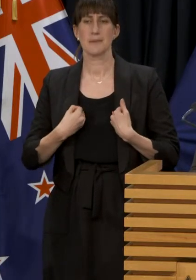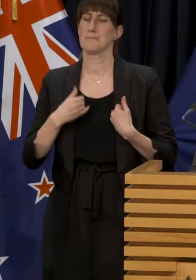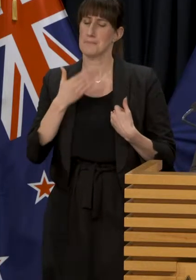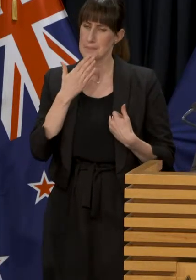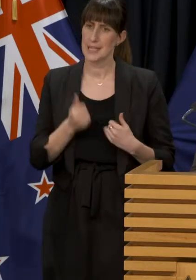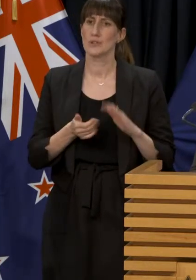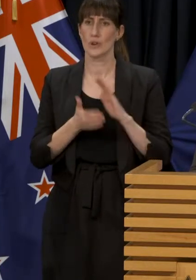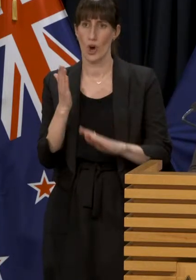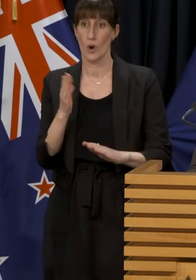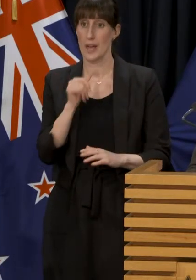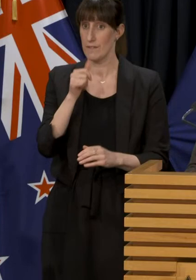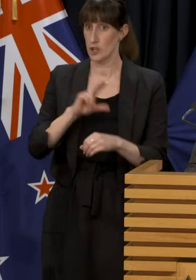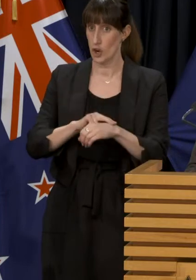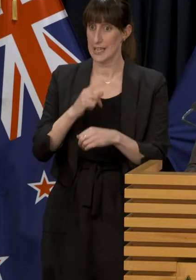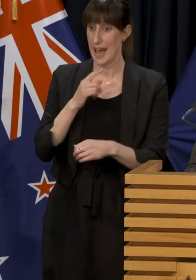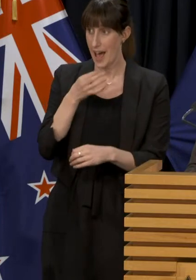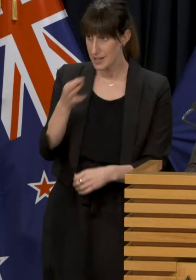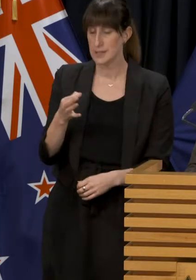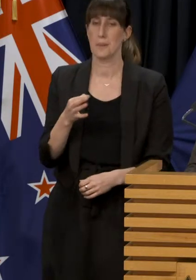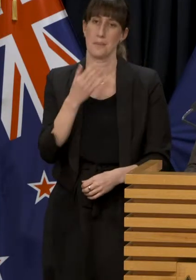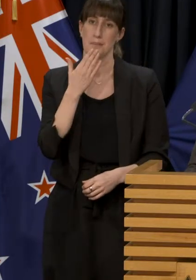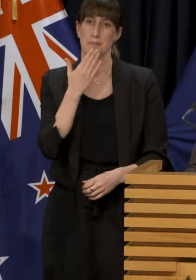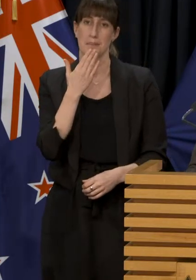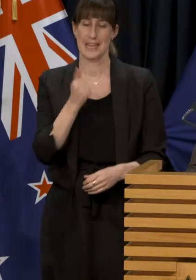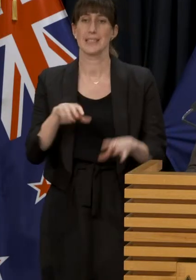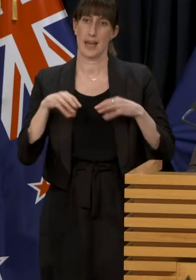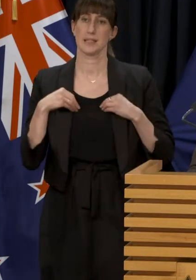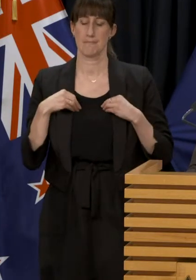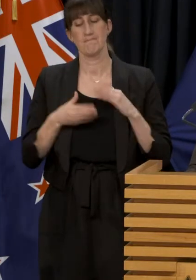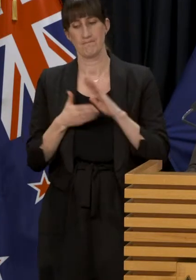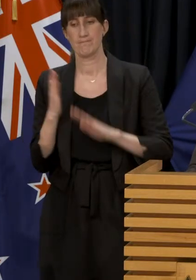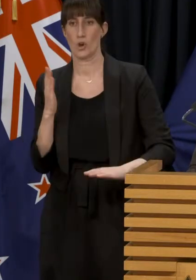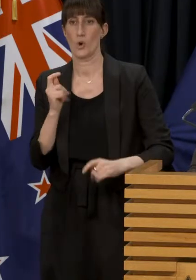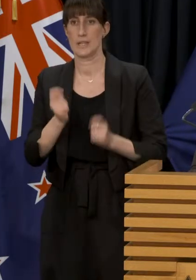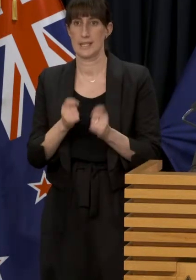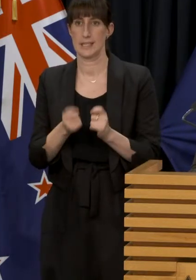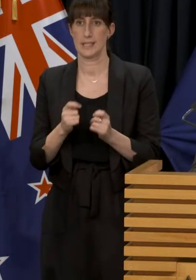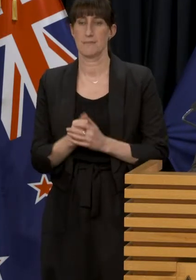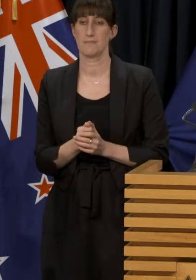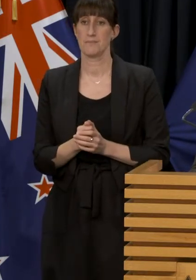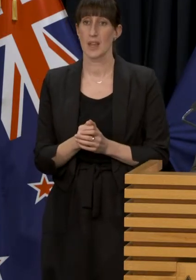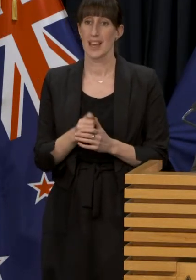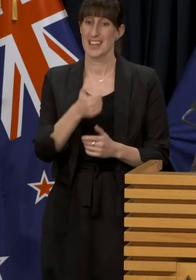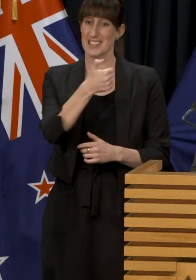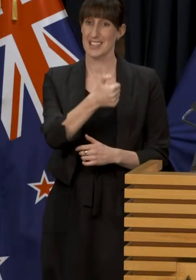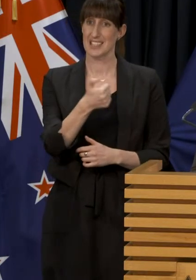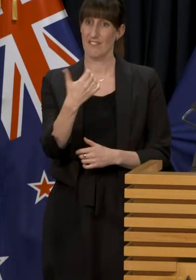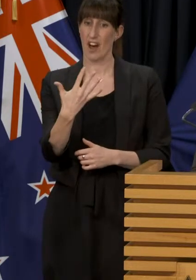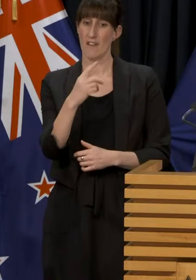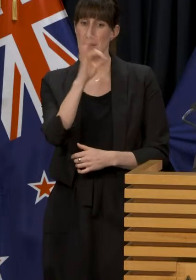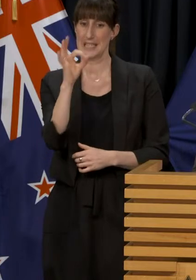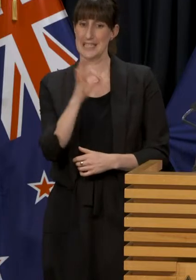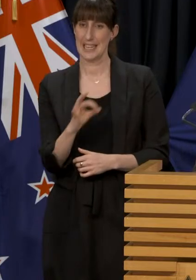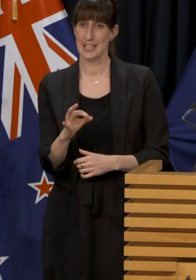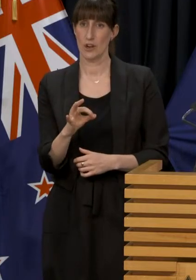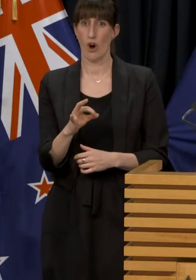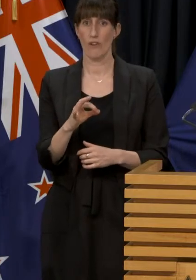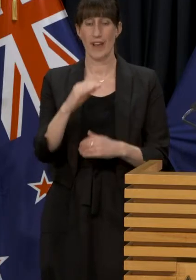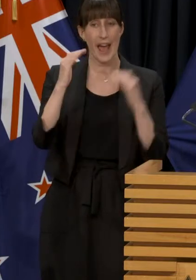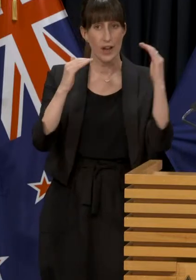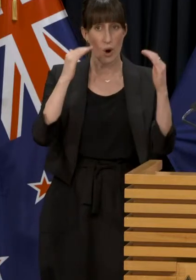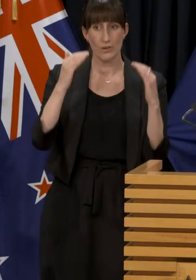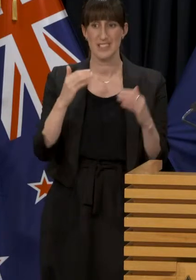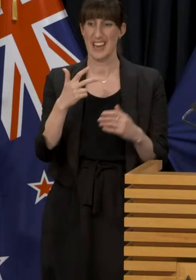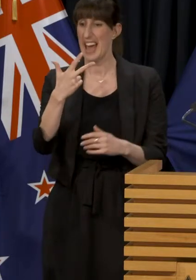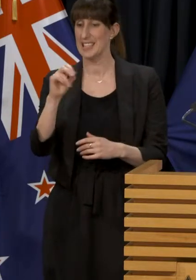test, please have one. The survey did show that the majority of respondents, 65% of adults and 80% of children,